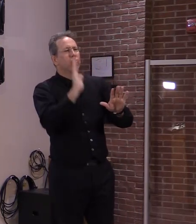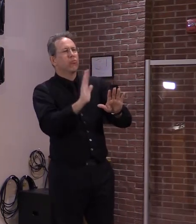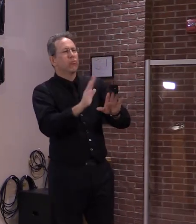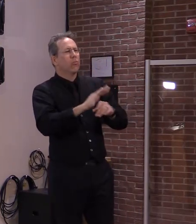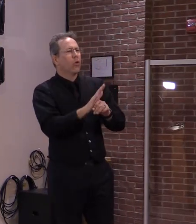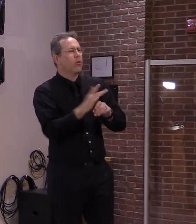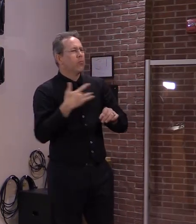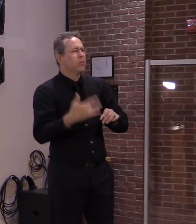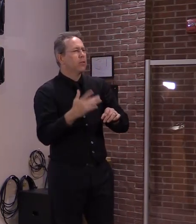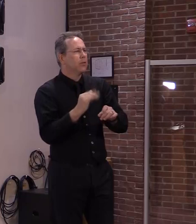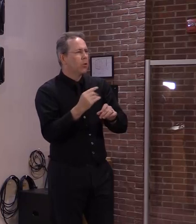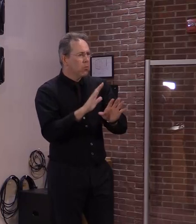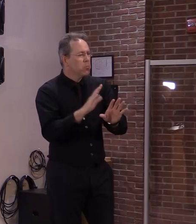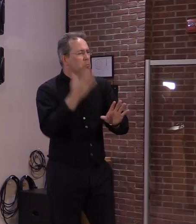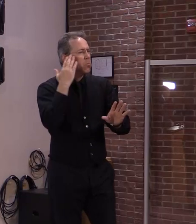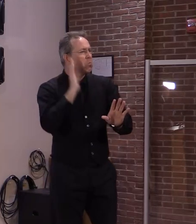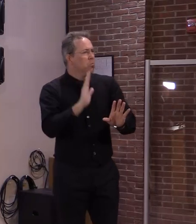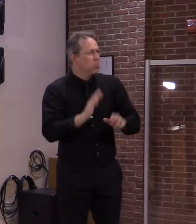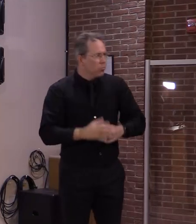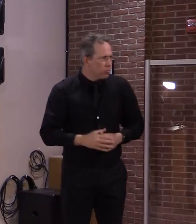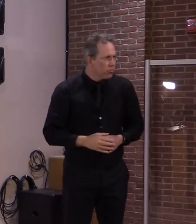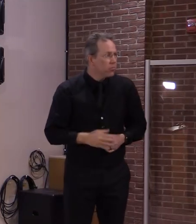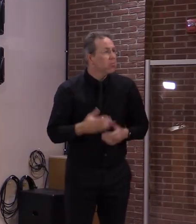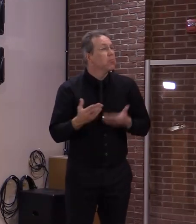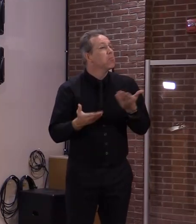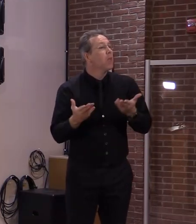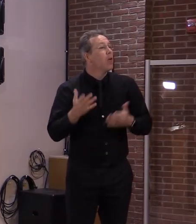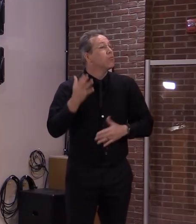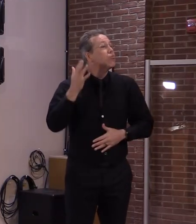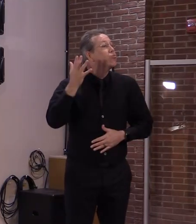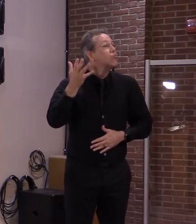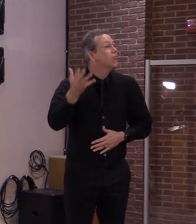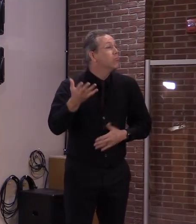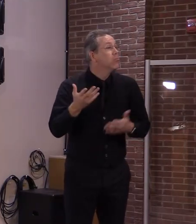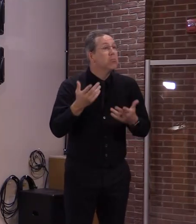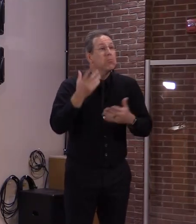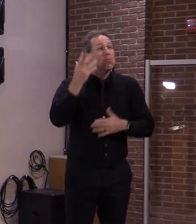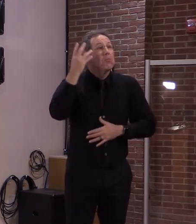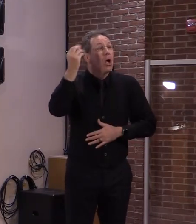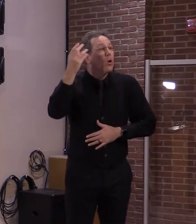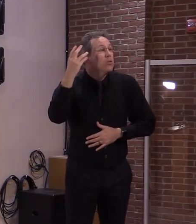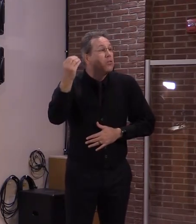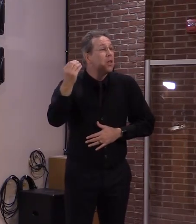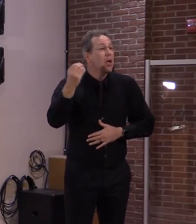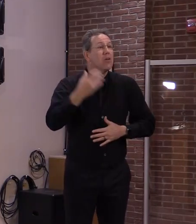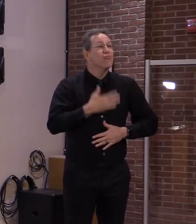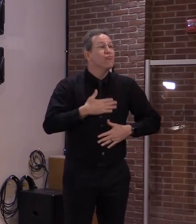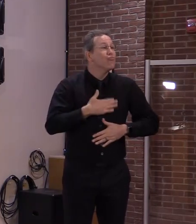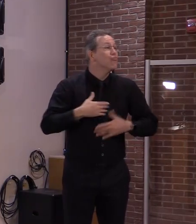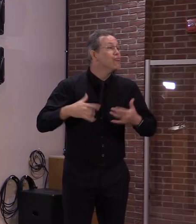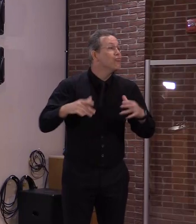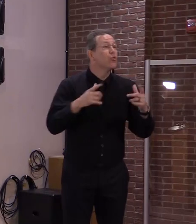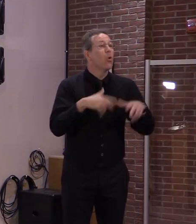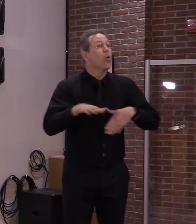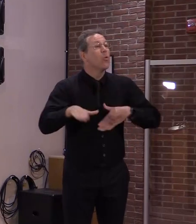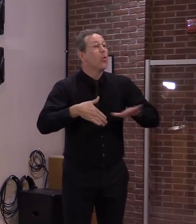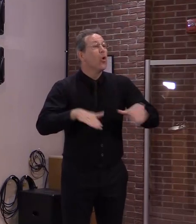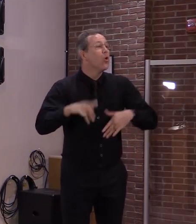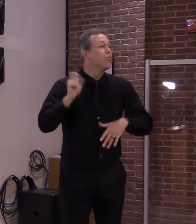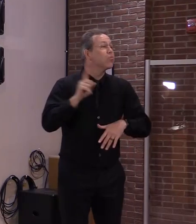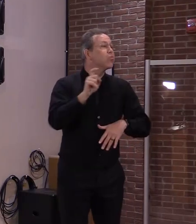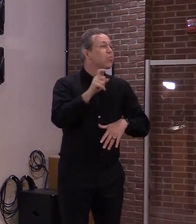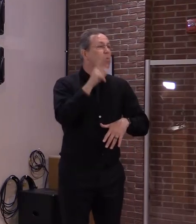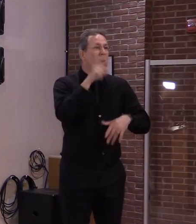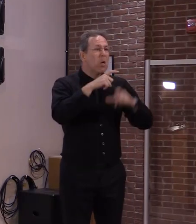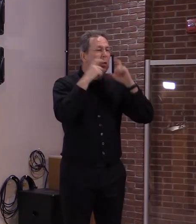let's say, and they're not in close contact, enjoying the outdoors, no masks, they